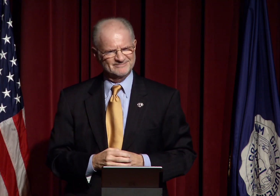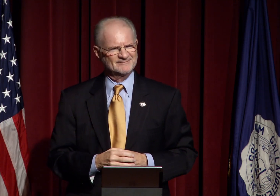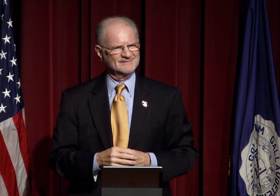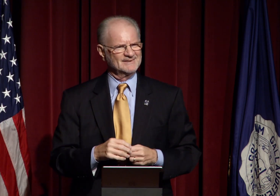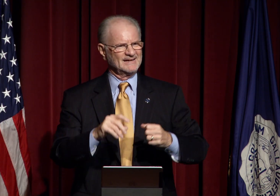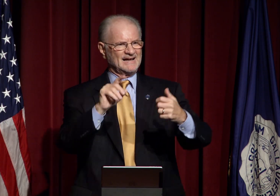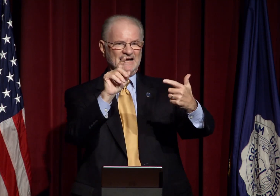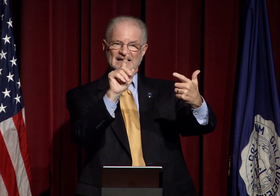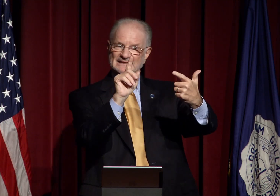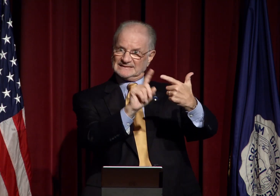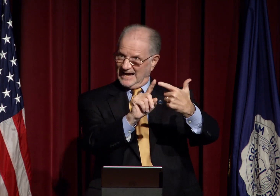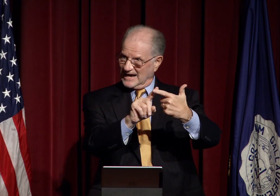board.